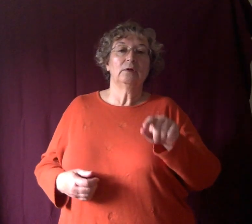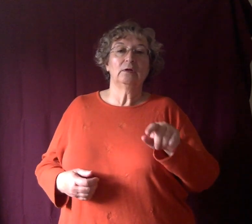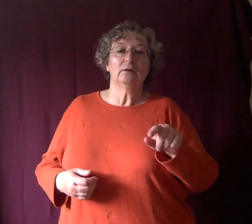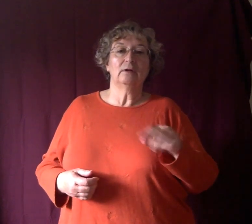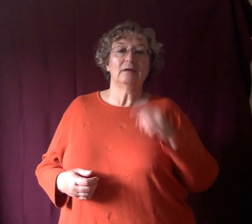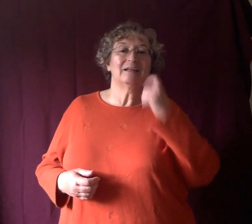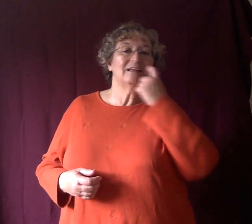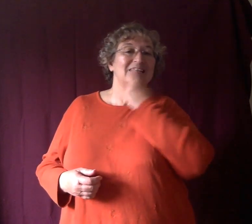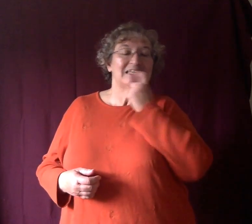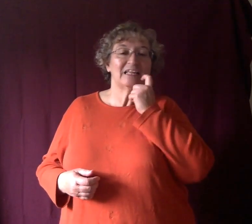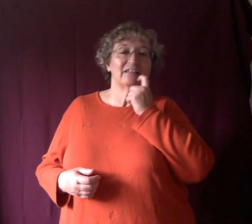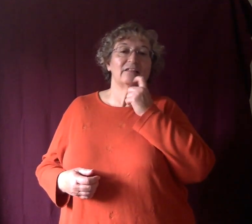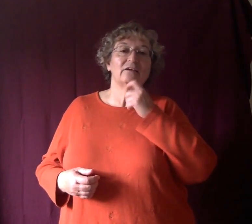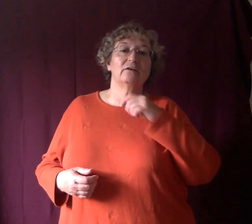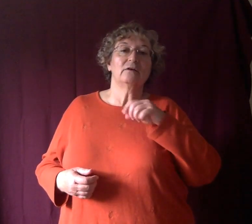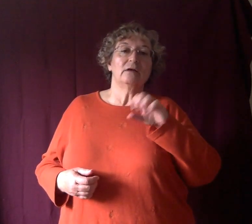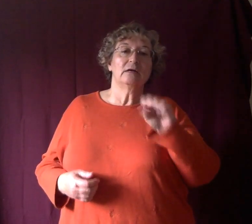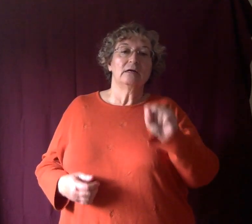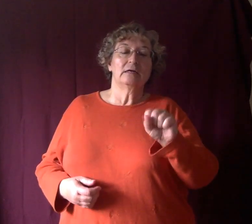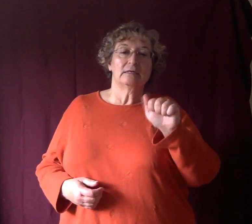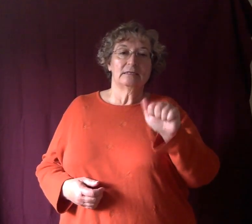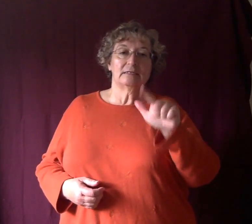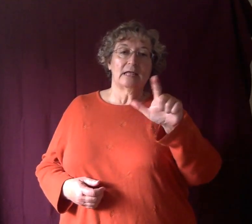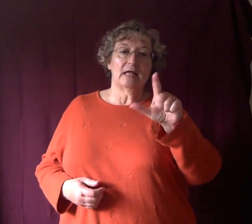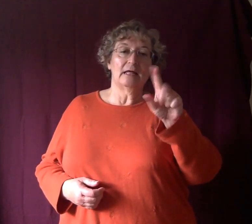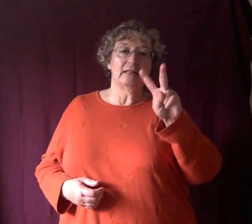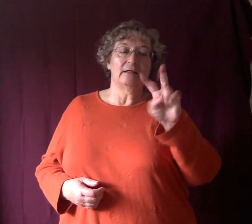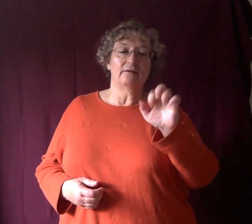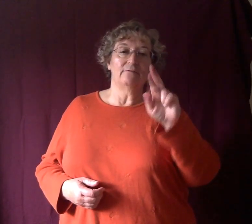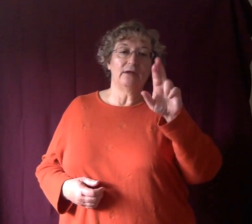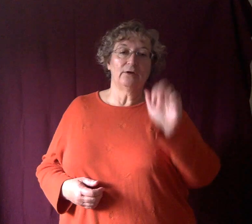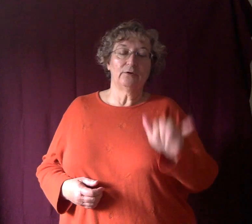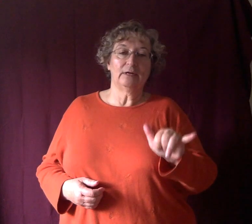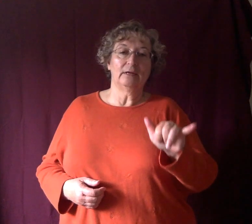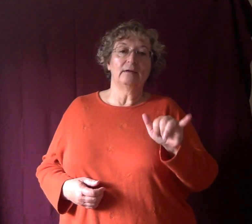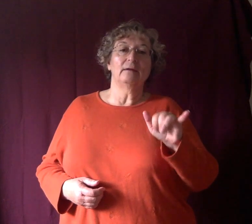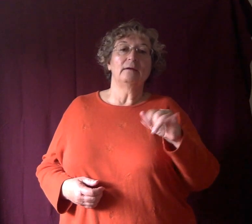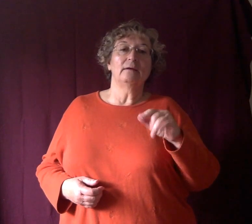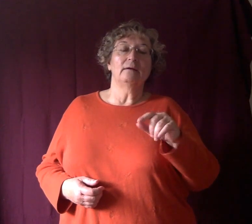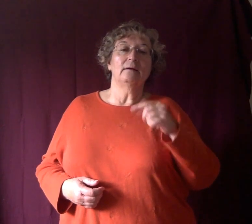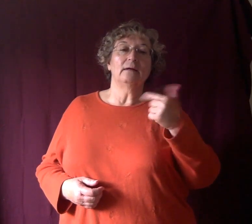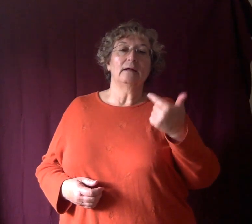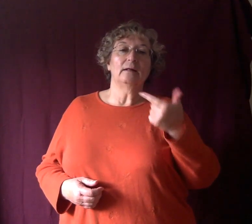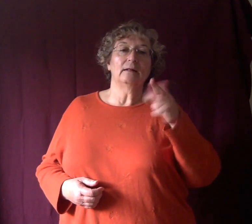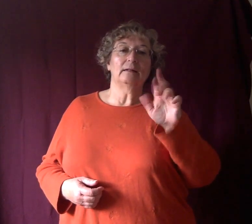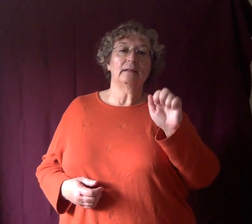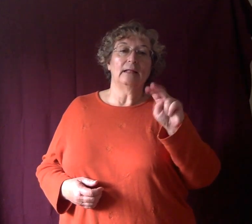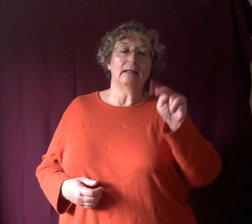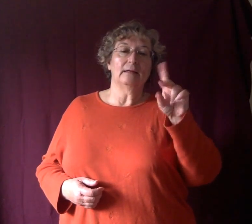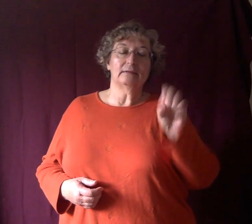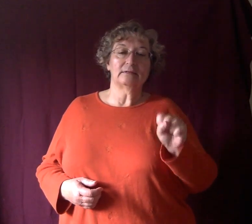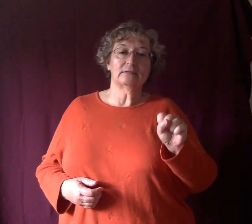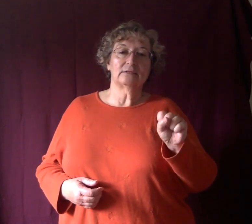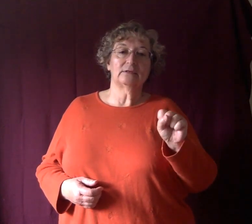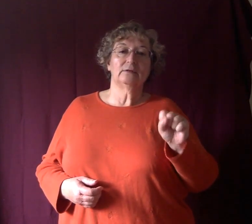teeth, salivary glands, the liver, the gallbladder, and the pancreas, and we'll get to their functions in a moment. If we talk about